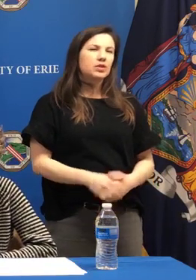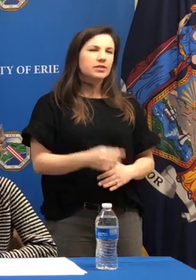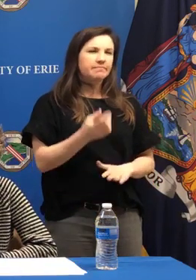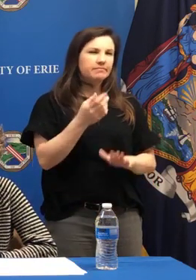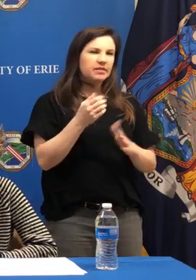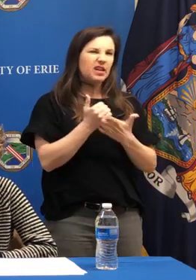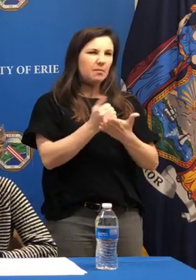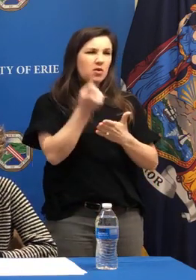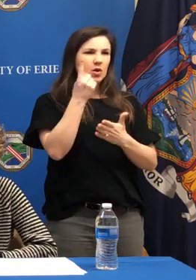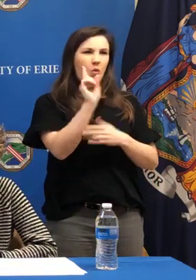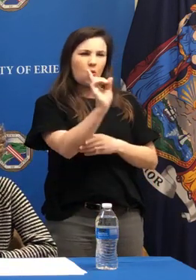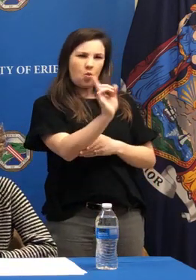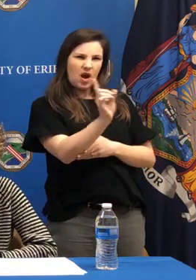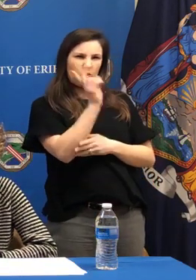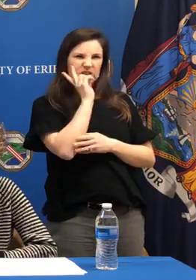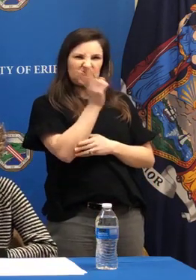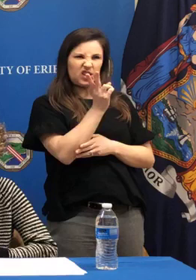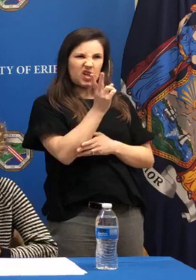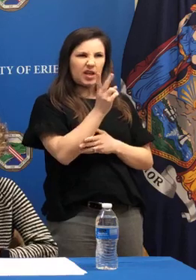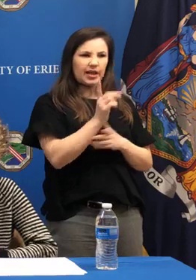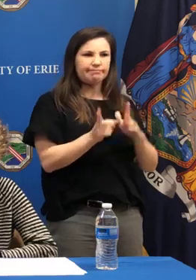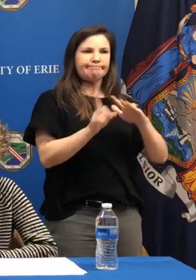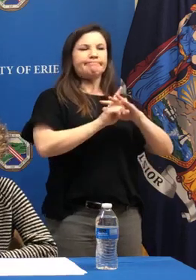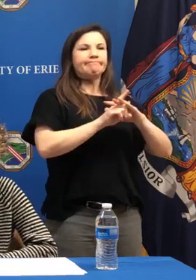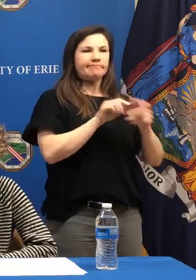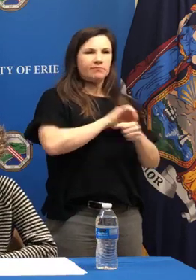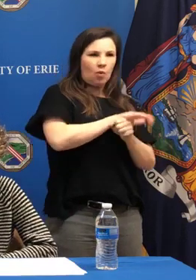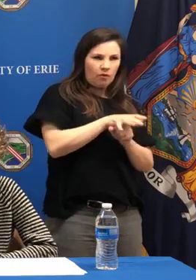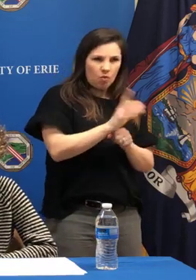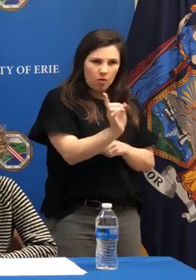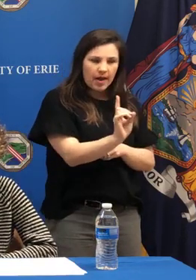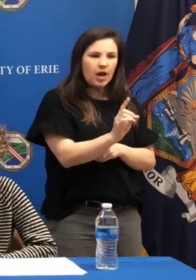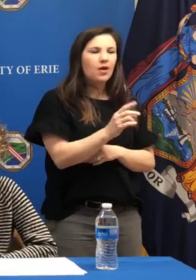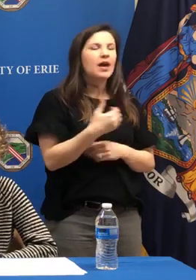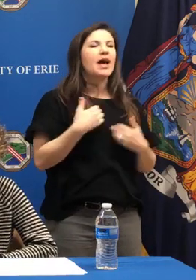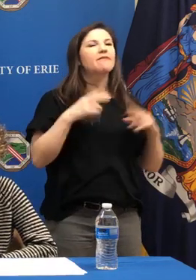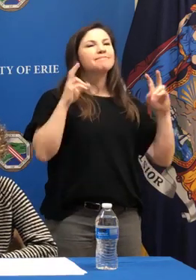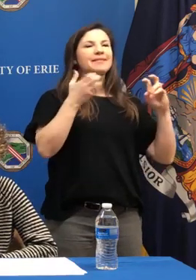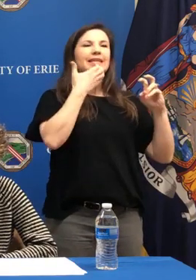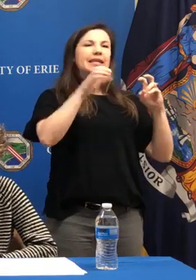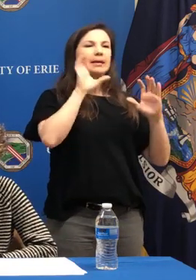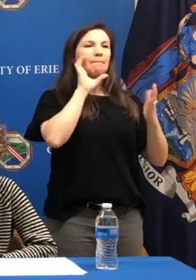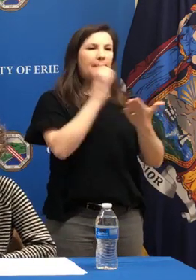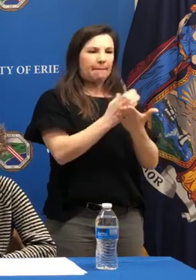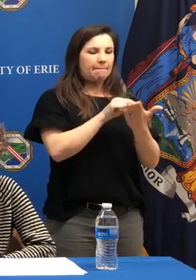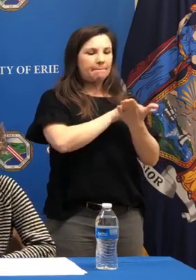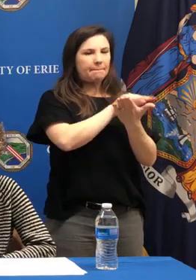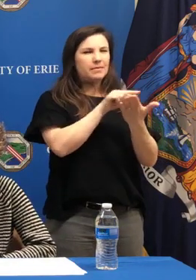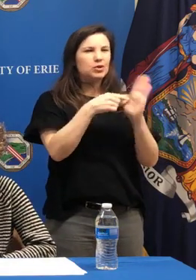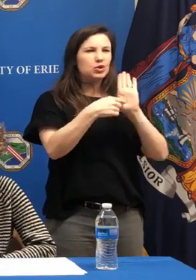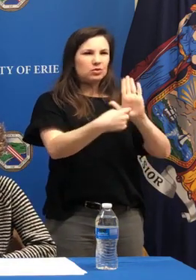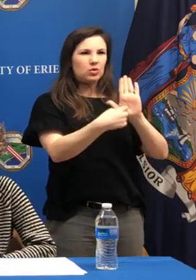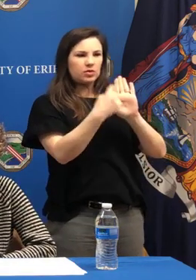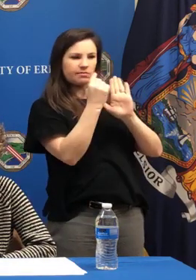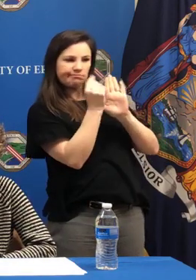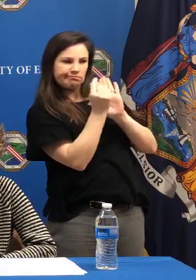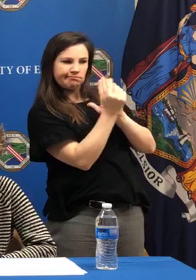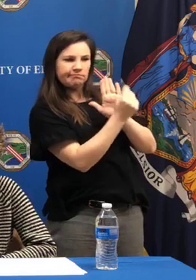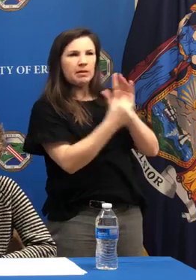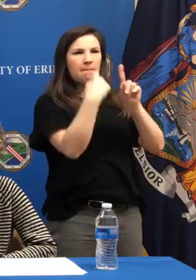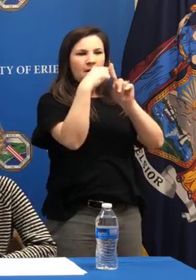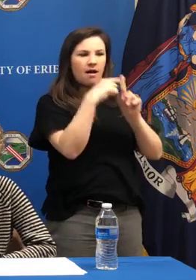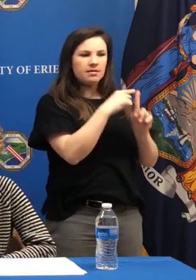we have an interactive, what we call a heat map, looking at positive cases displayed by the